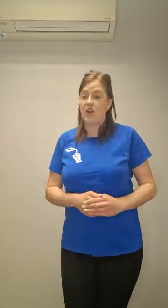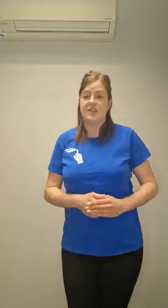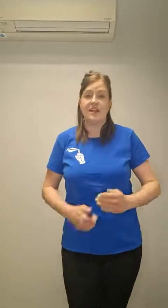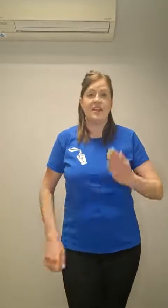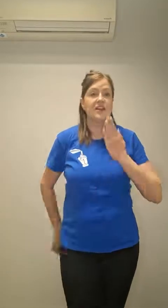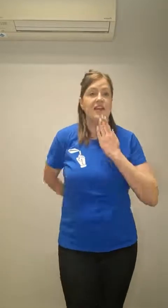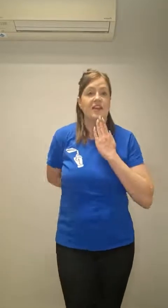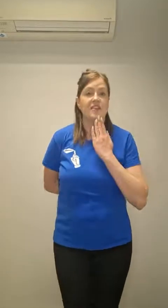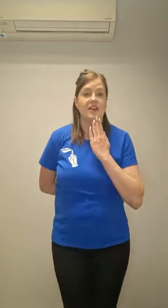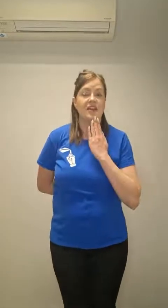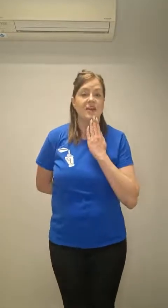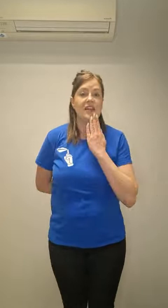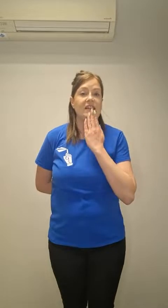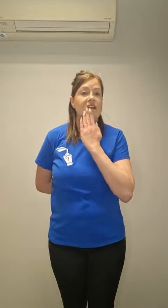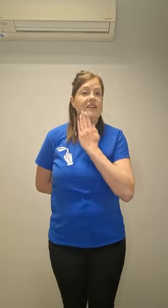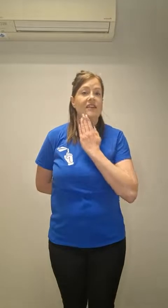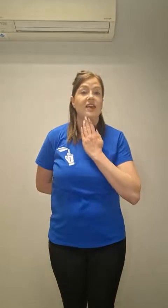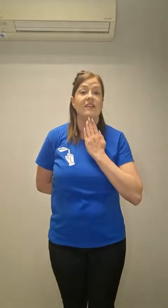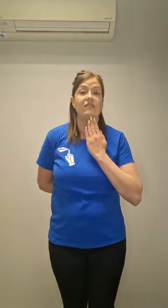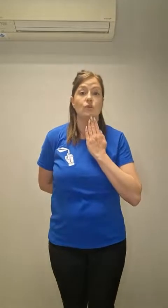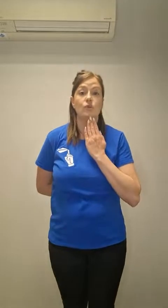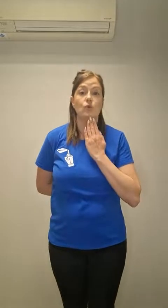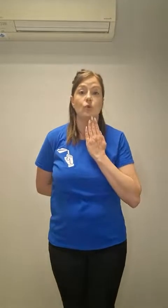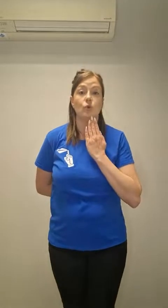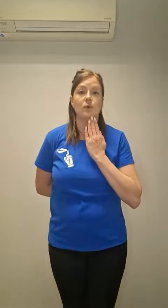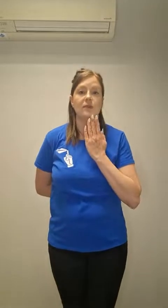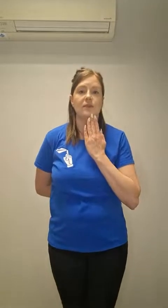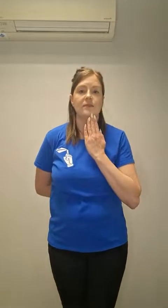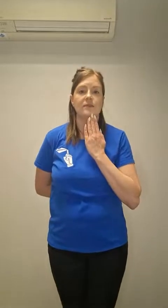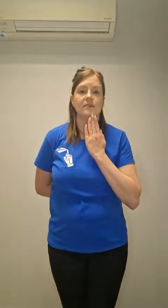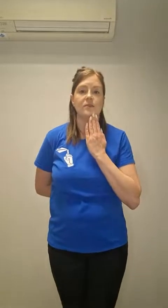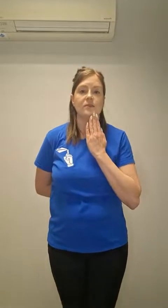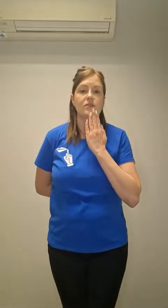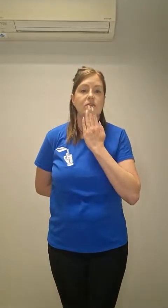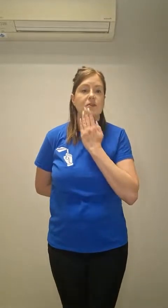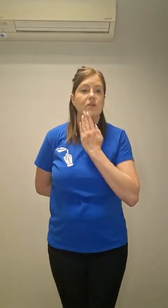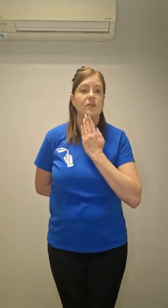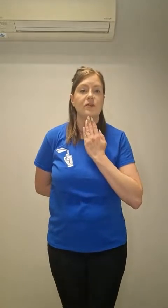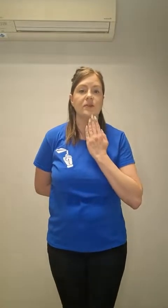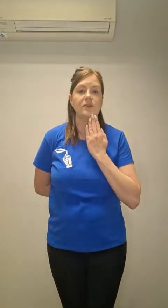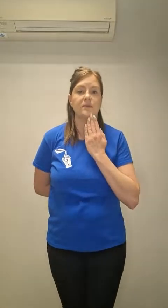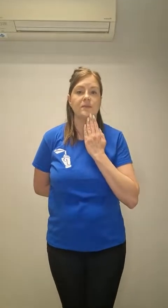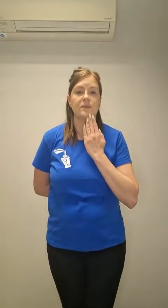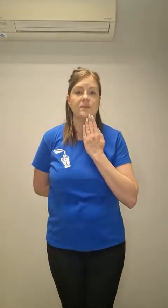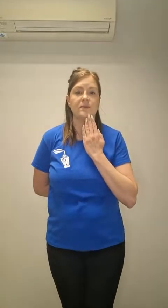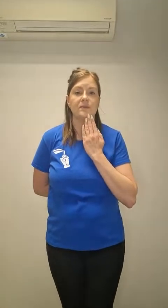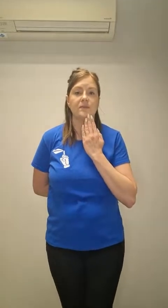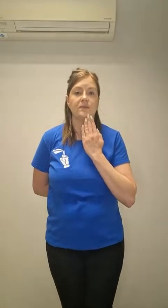Vertically, they can circle in, like in for school. So school.